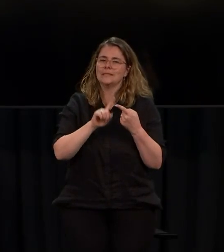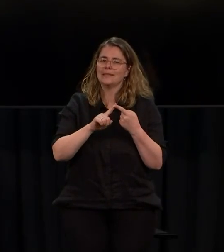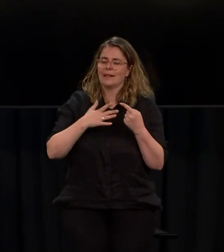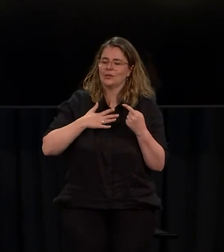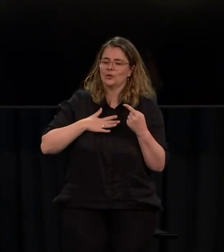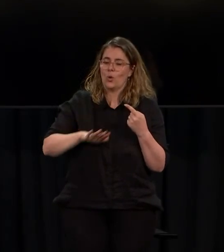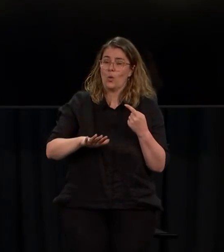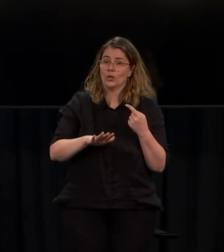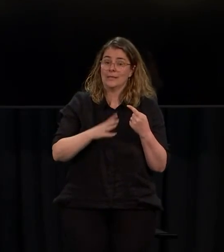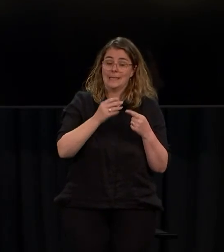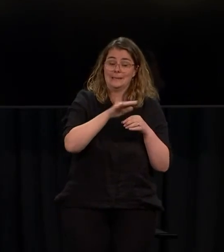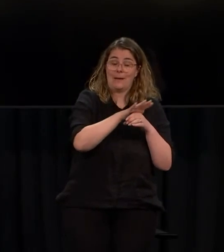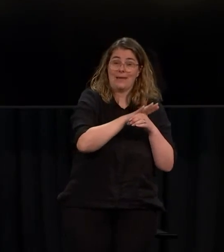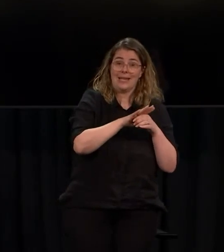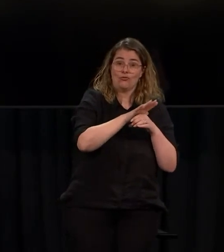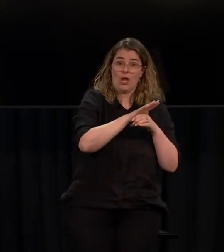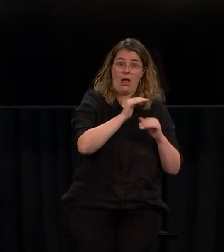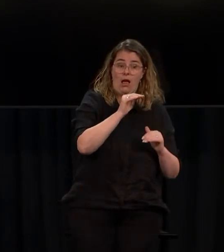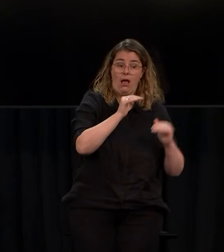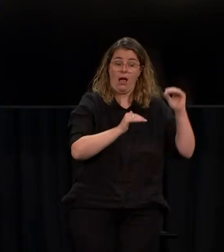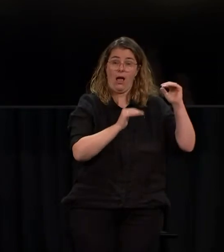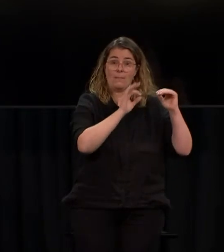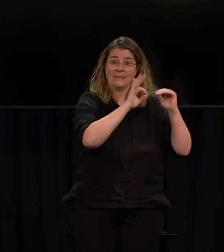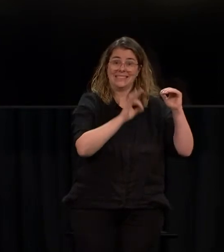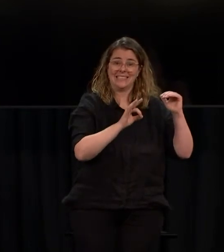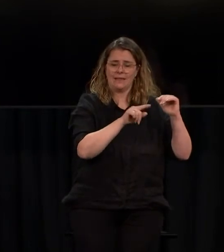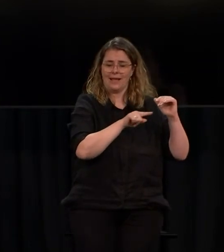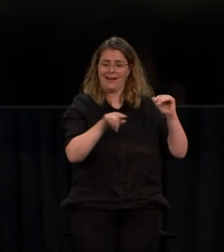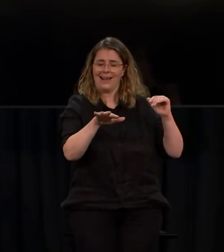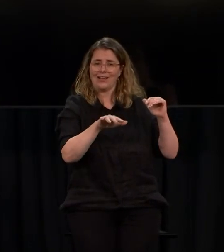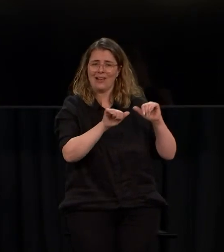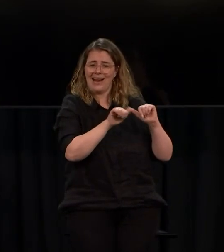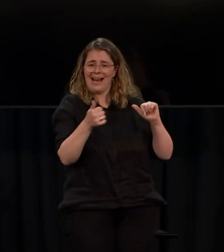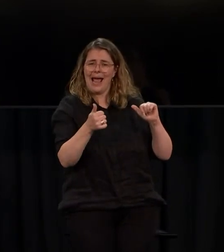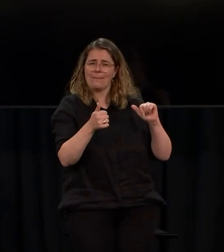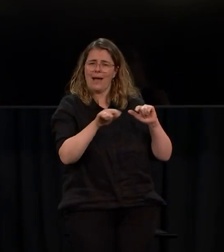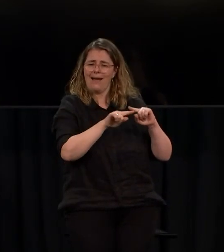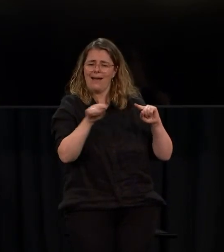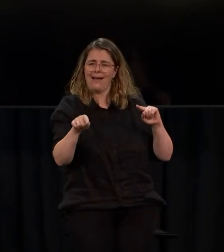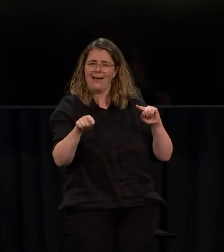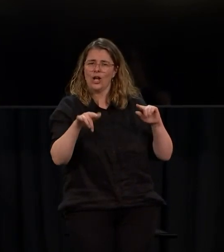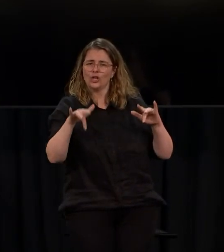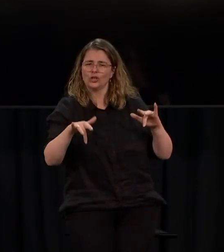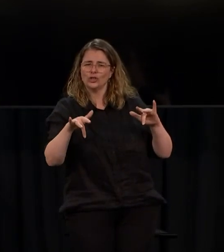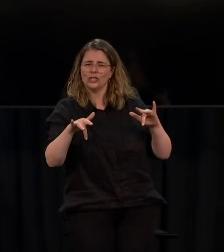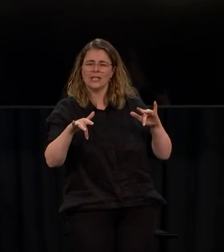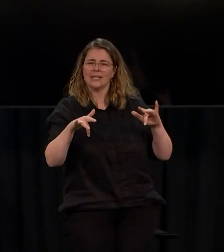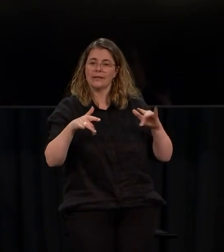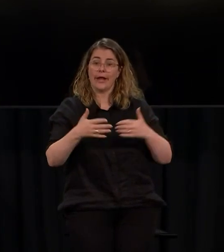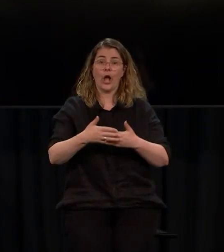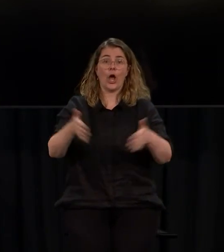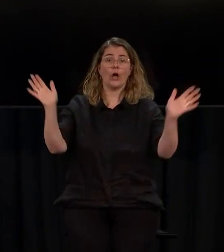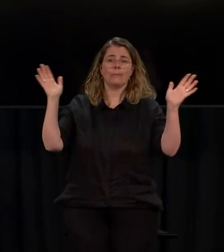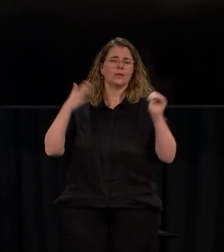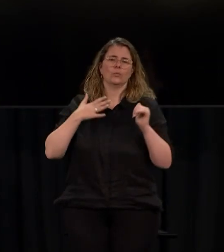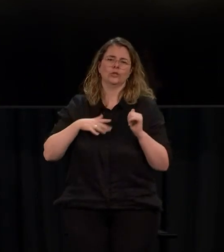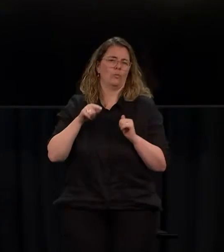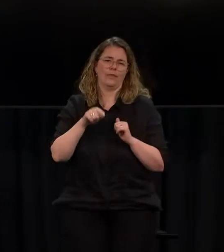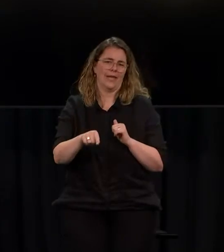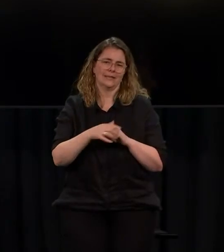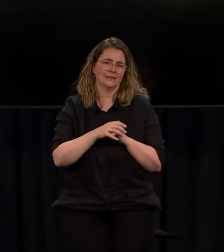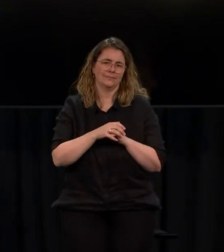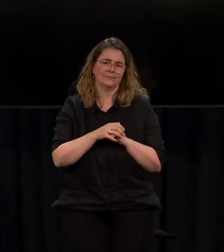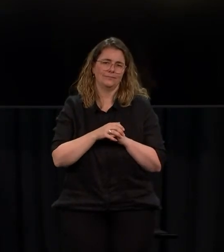in areas and across different suburbs, for instance, but we don't ease restrictions, because